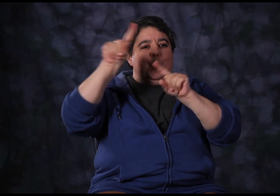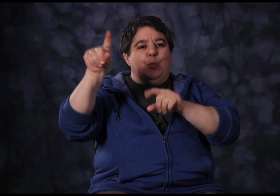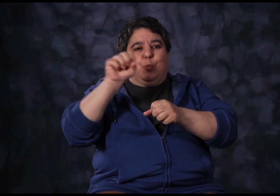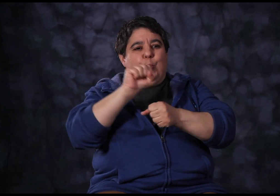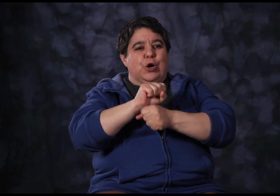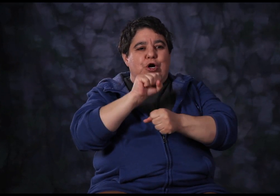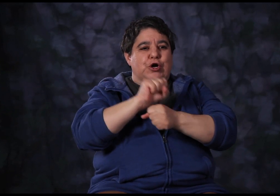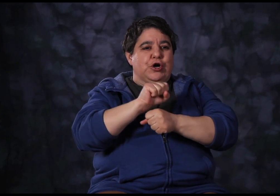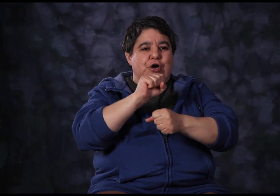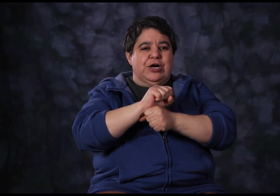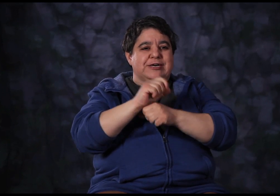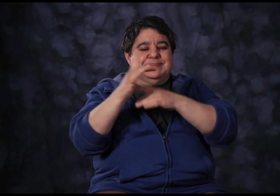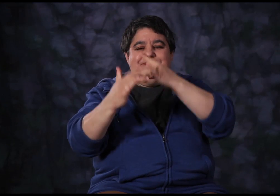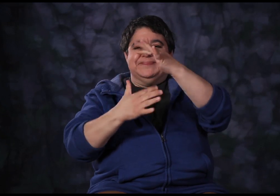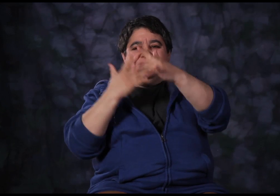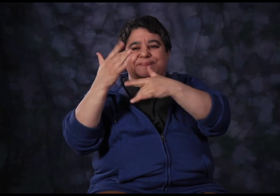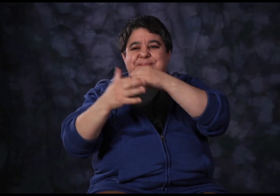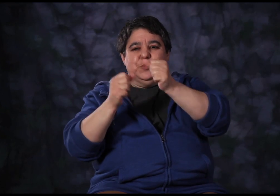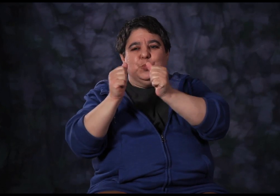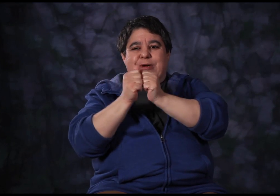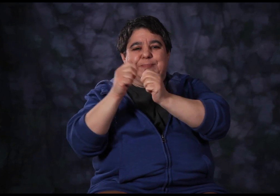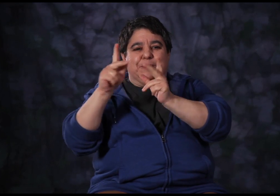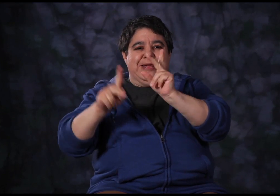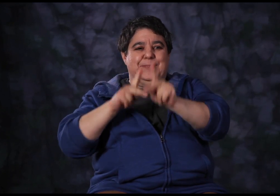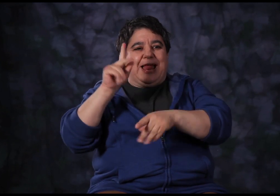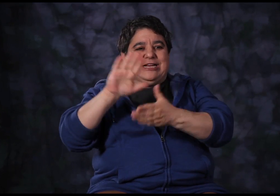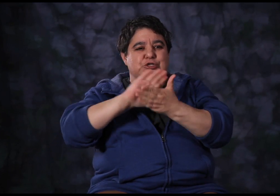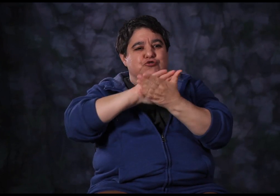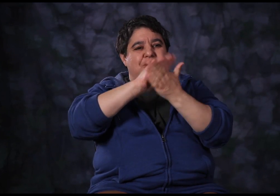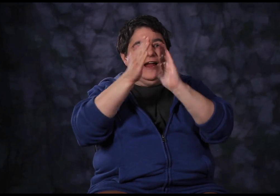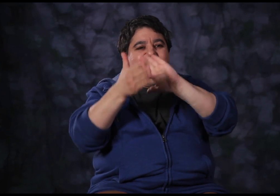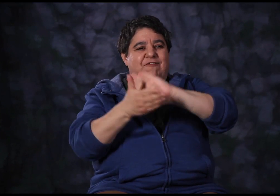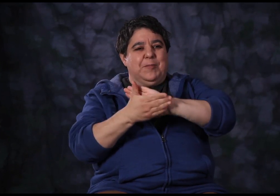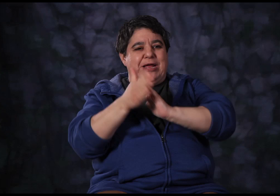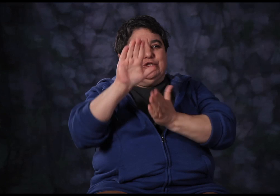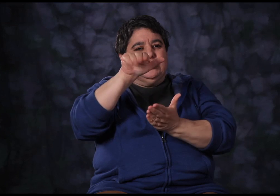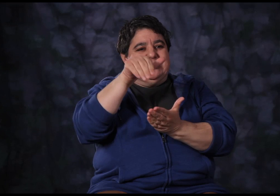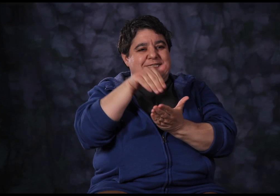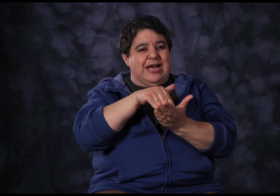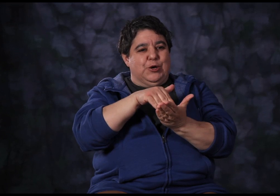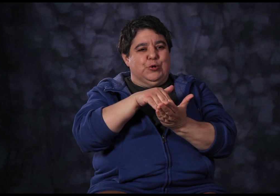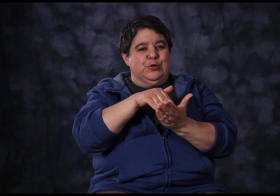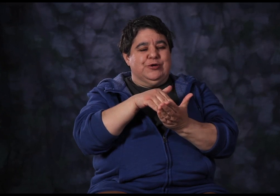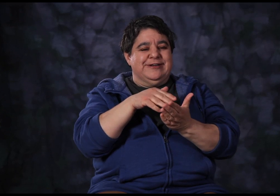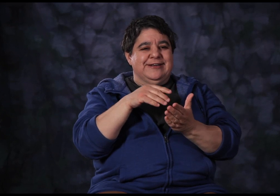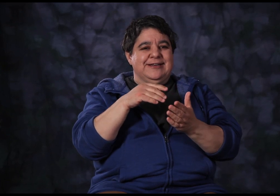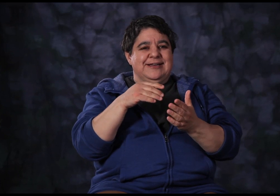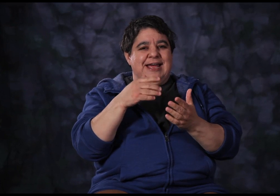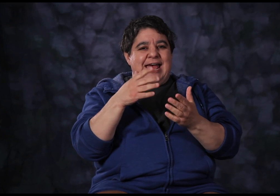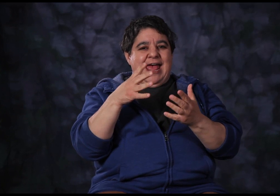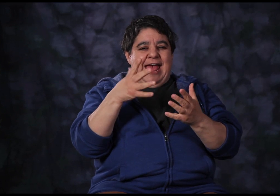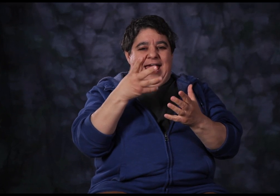The biggest thing that motivates me to get up in the morning is to go to the Transformation Center and interact with people.